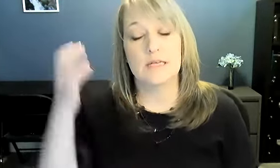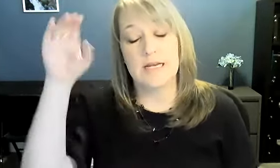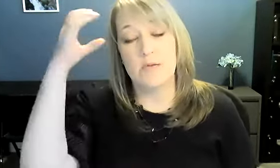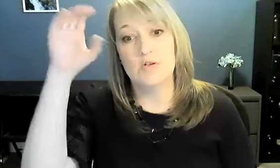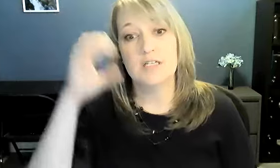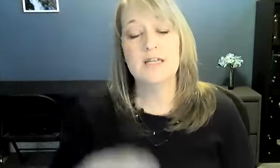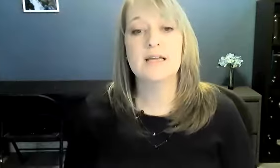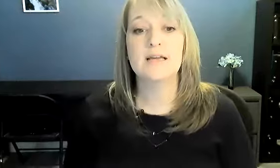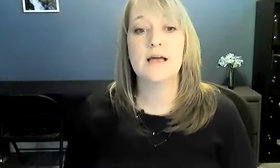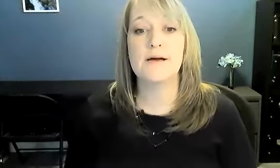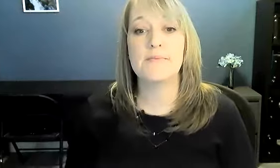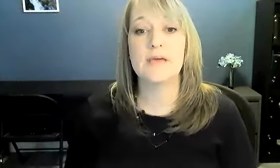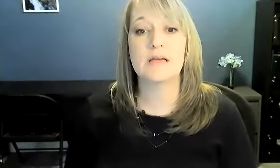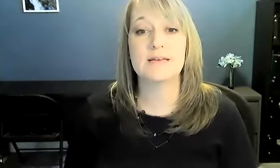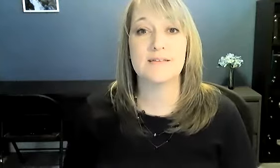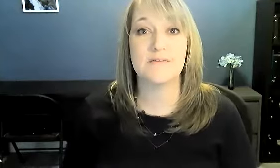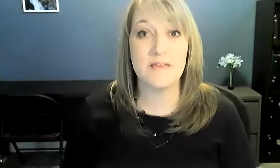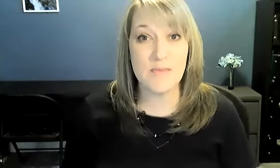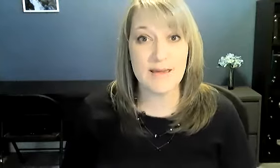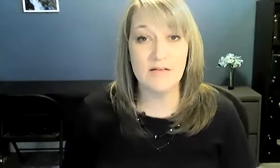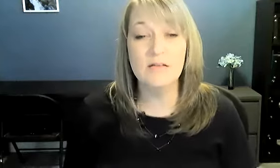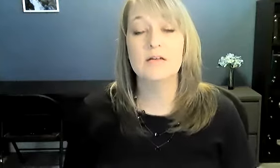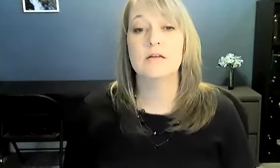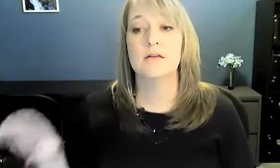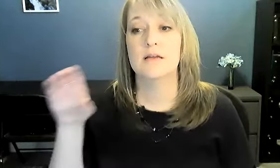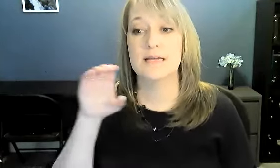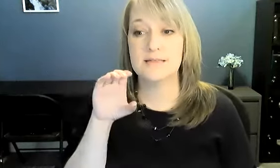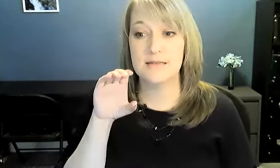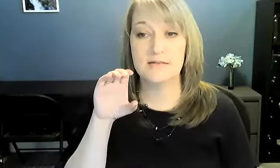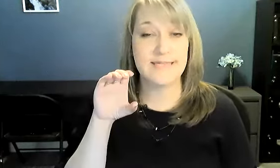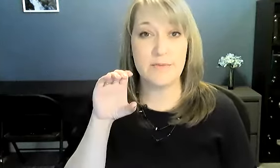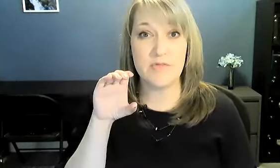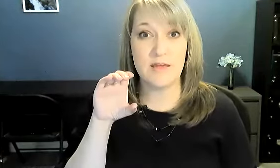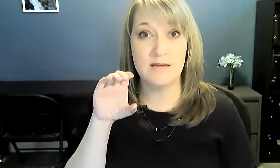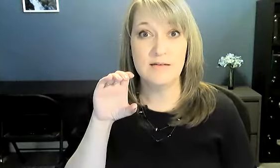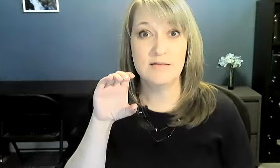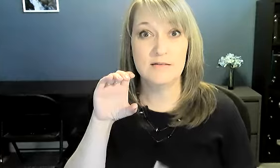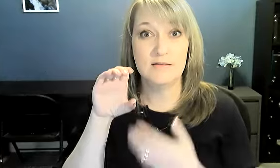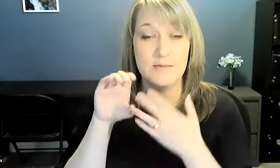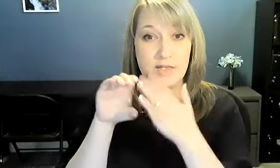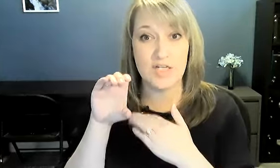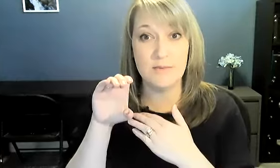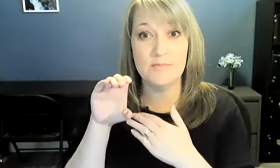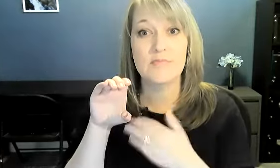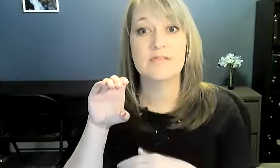out motion. Cousin female is same thing, same hand shape,